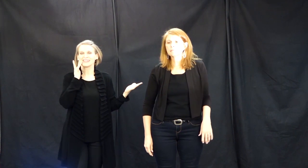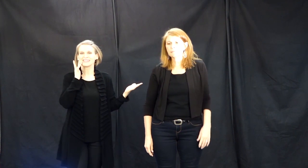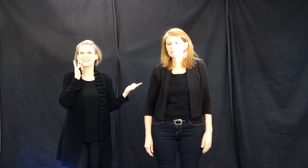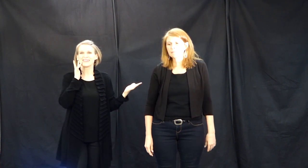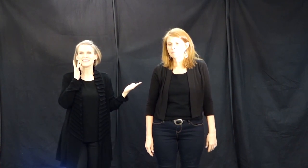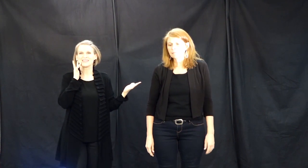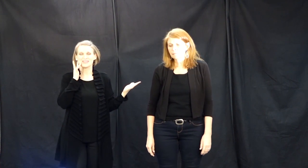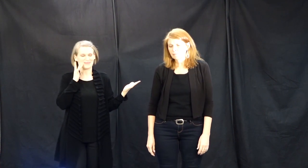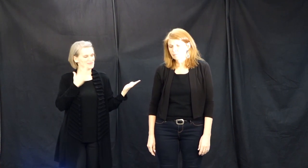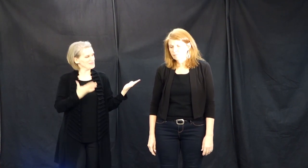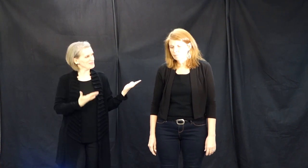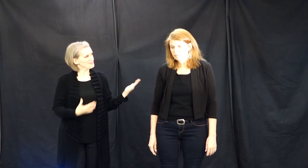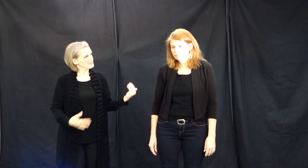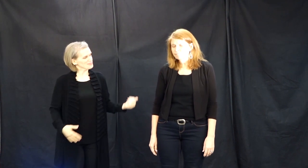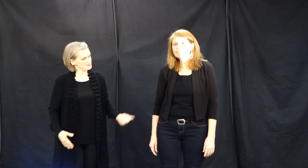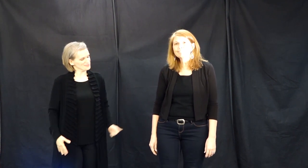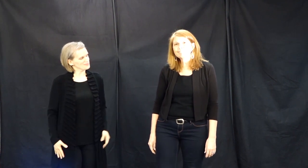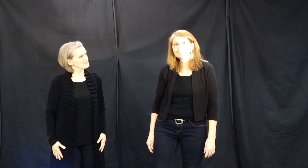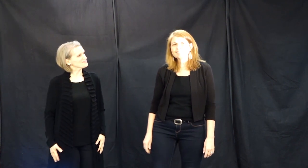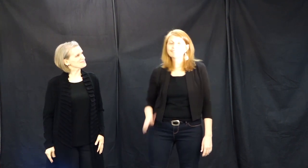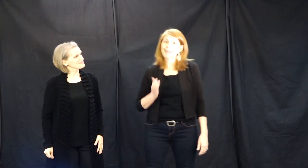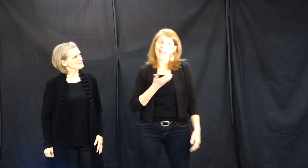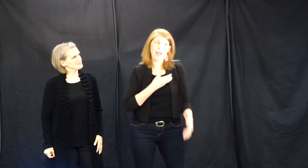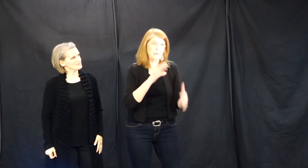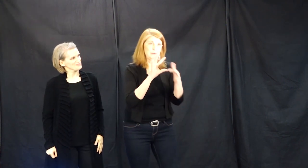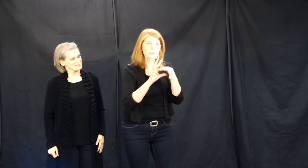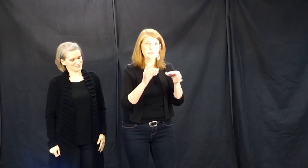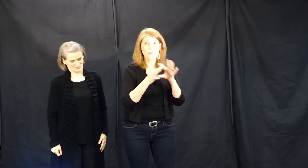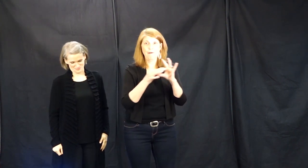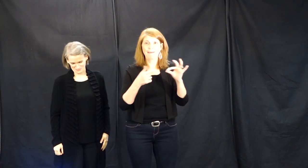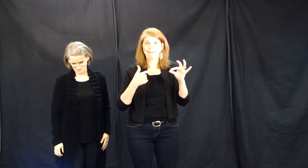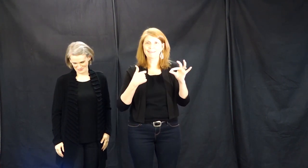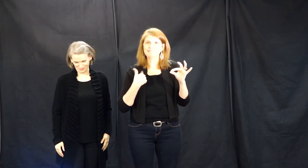Eliza, I put myself back in the narrative.